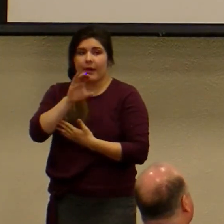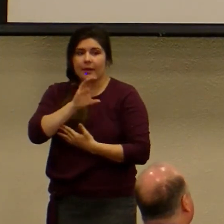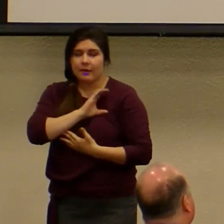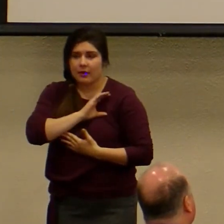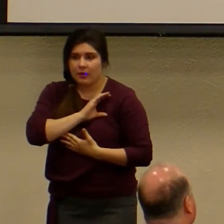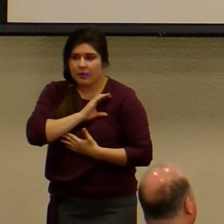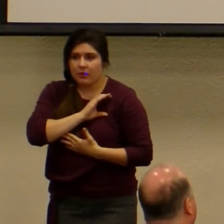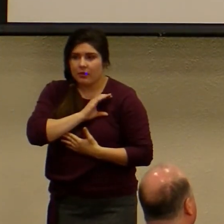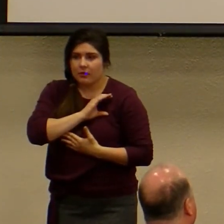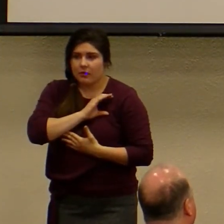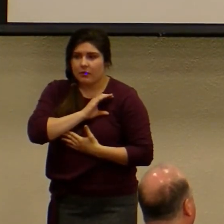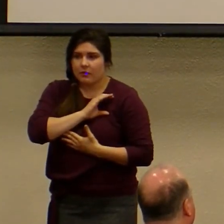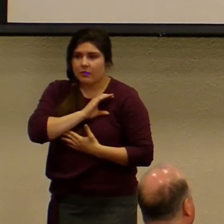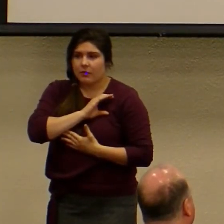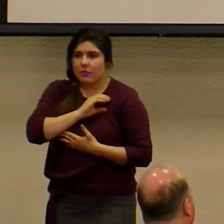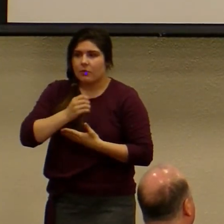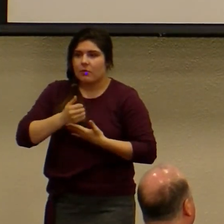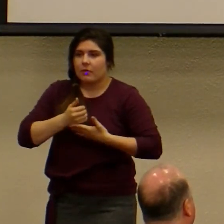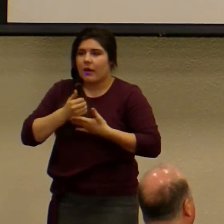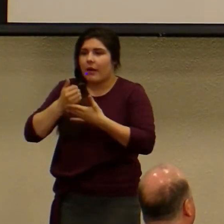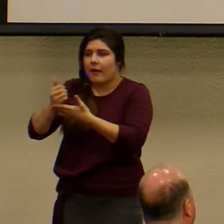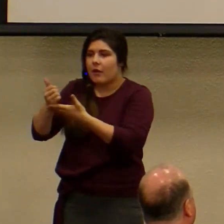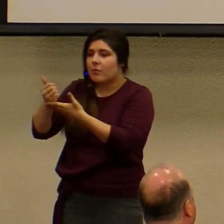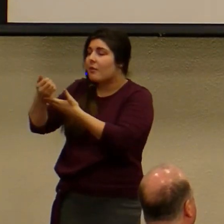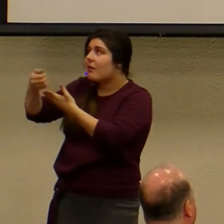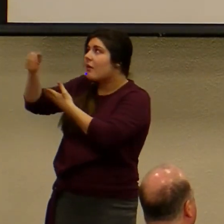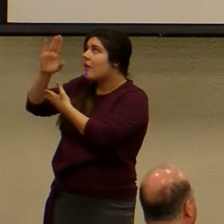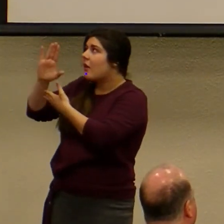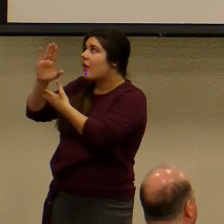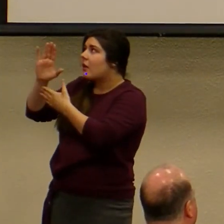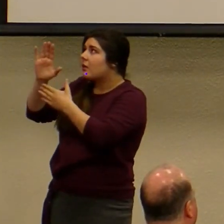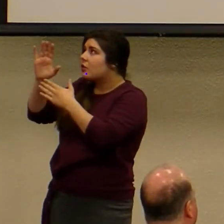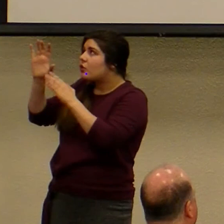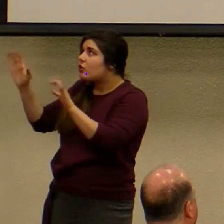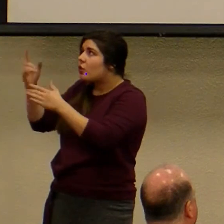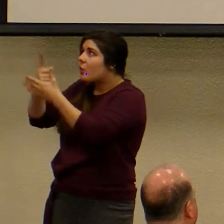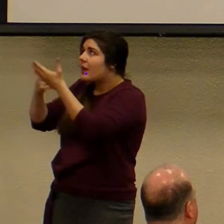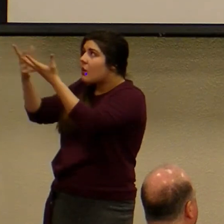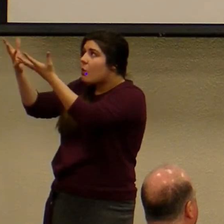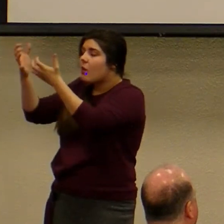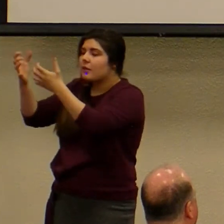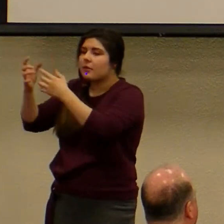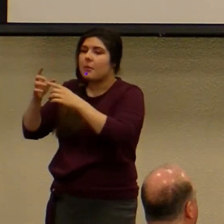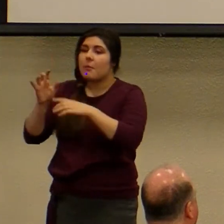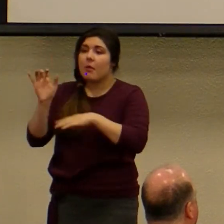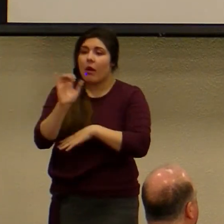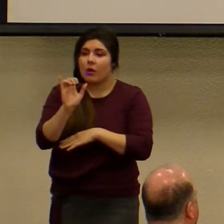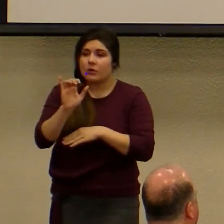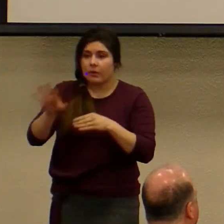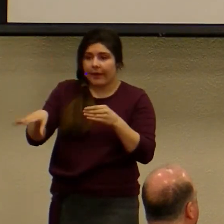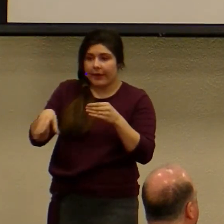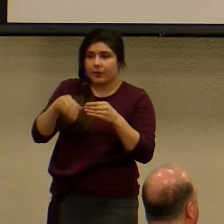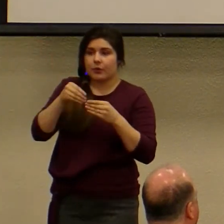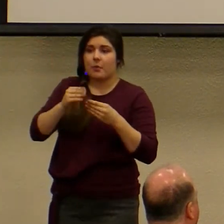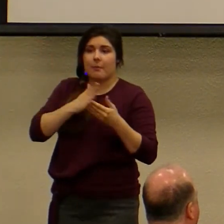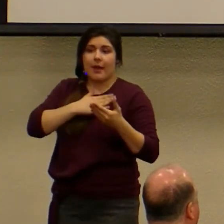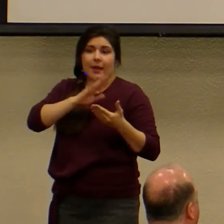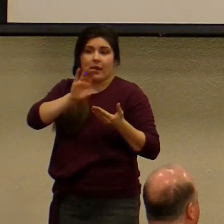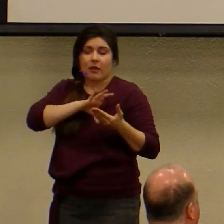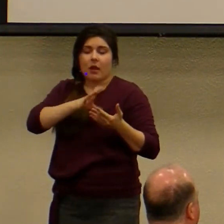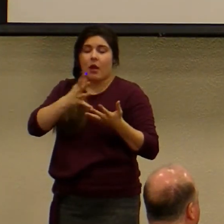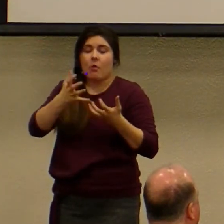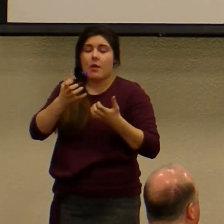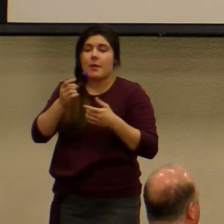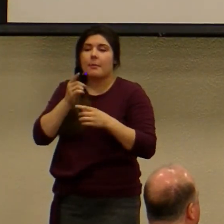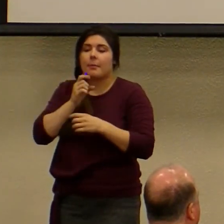give room for God to do what he's going to do. But in addition to my character, I want to make